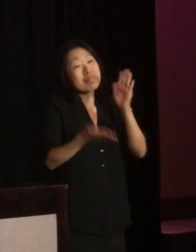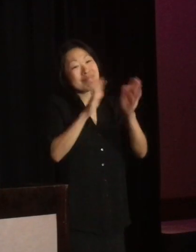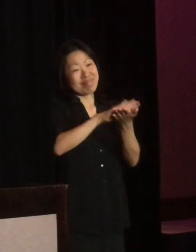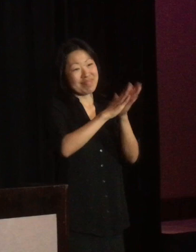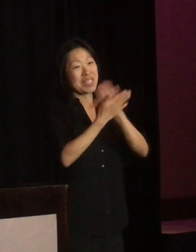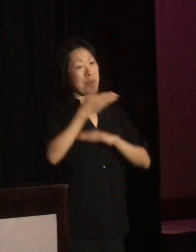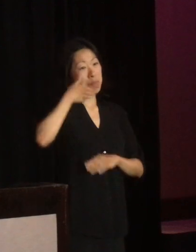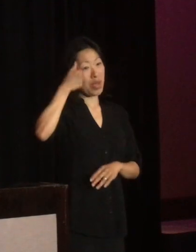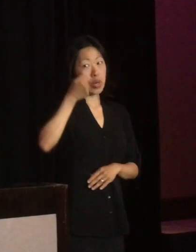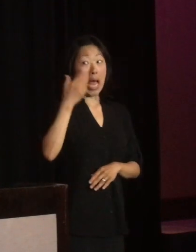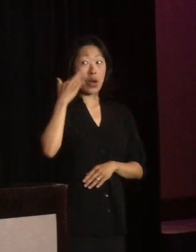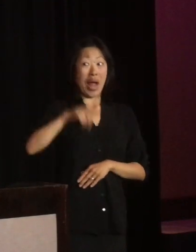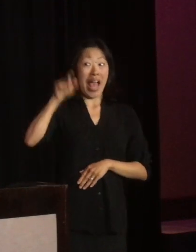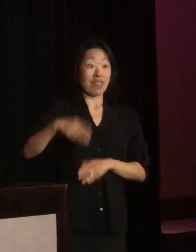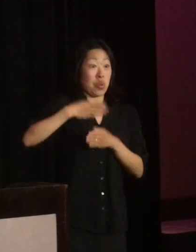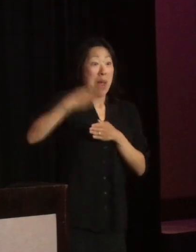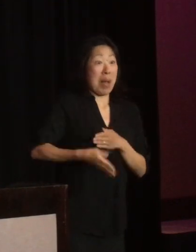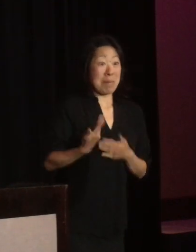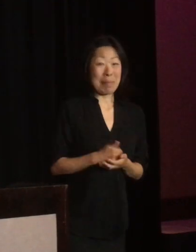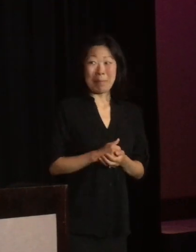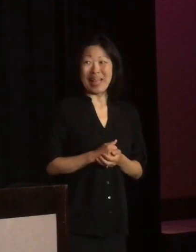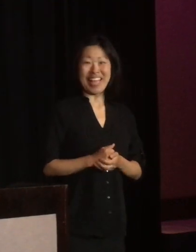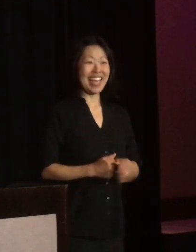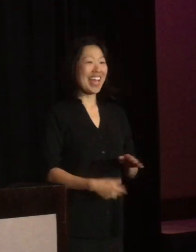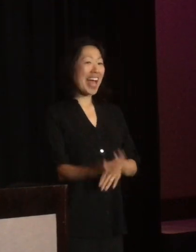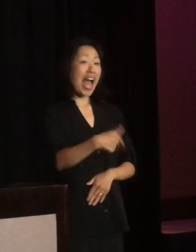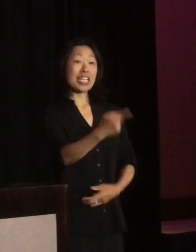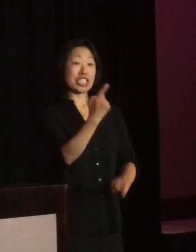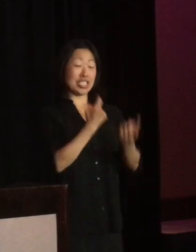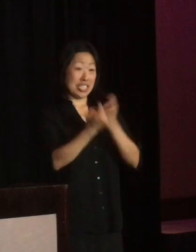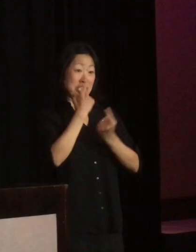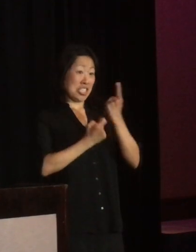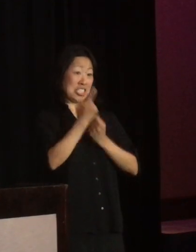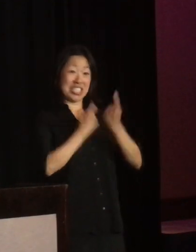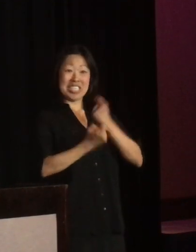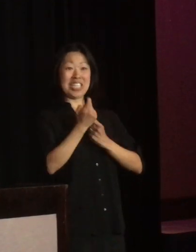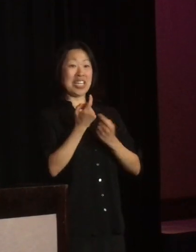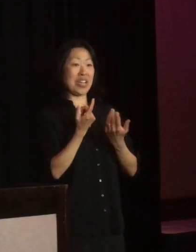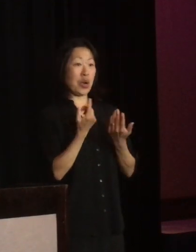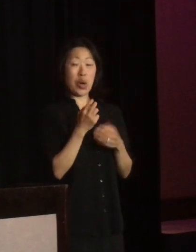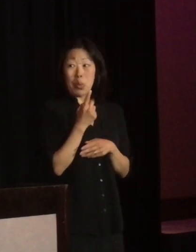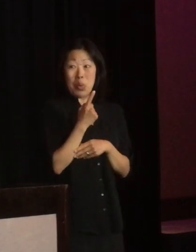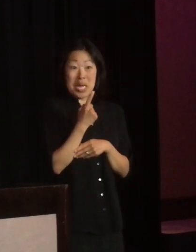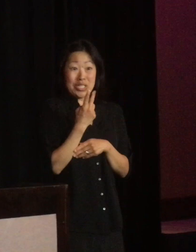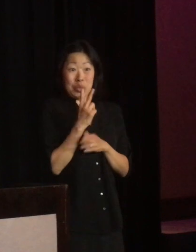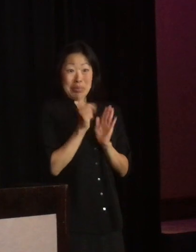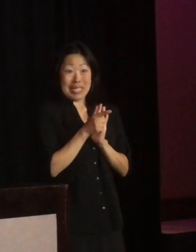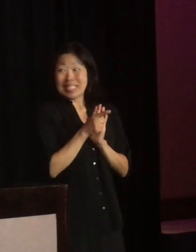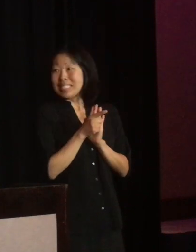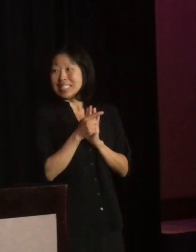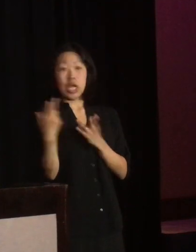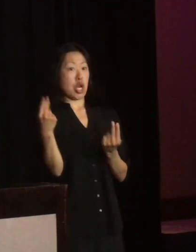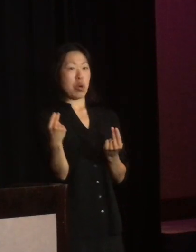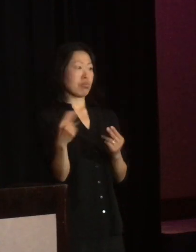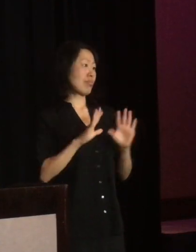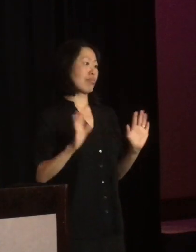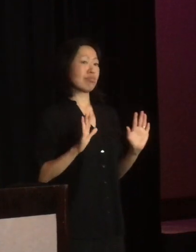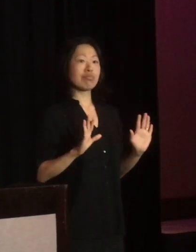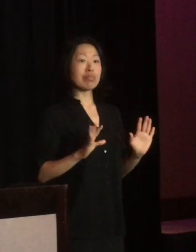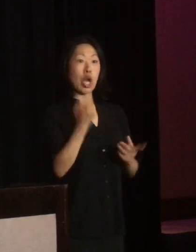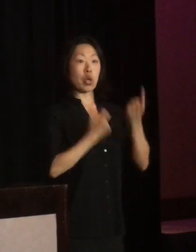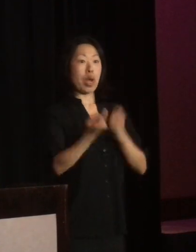So I know I have to wrap up. If you guys have any questions for 1 or 2 minutes, I don't know. No? Okay, no